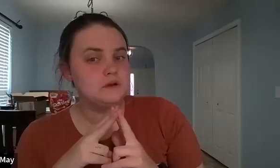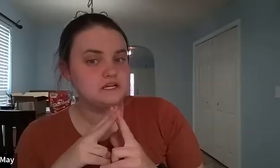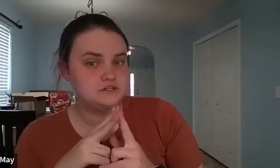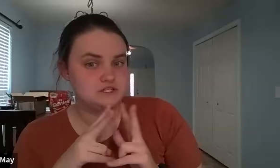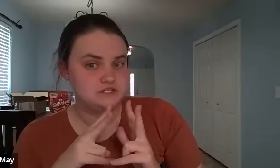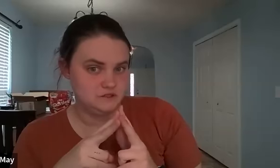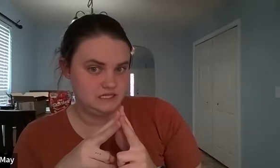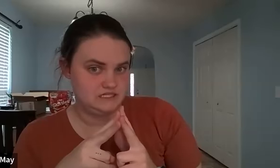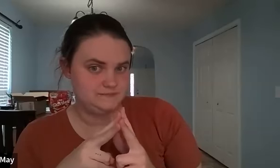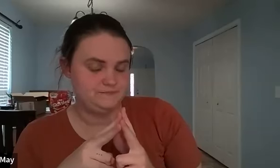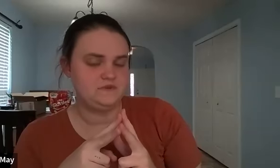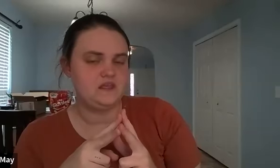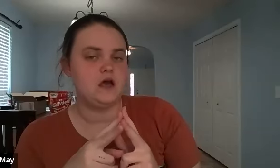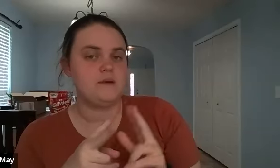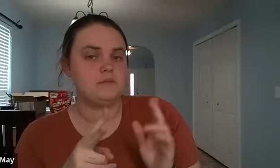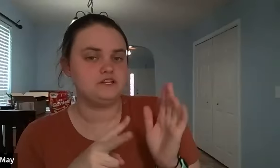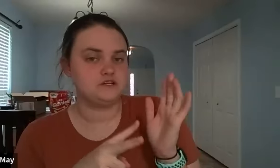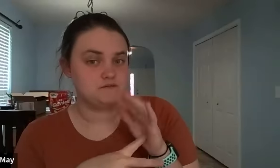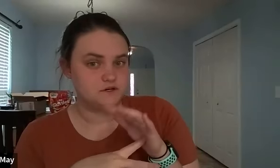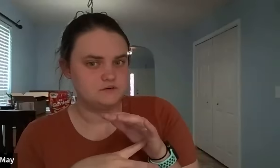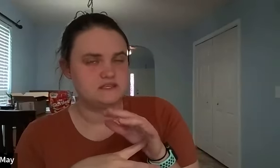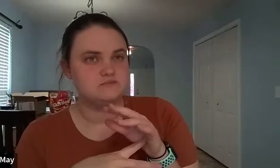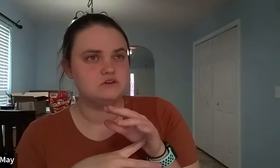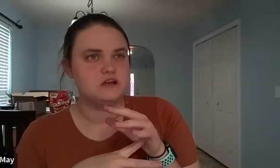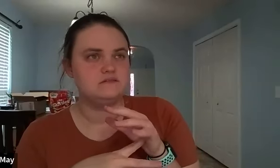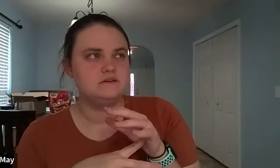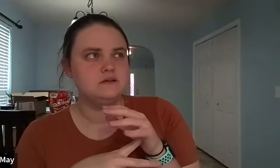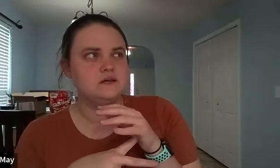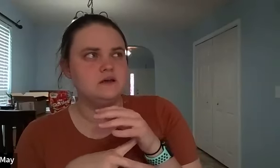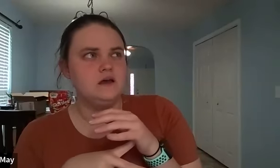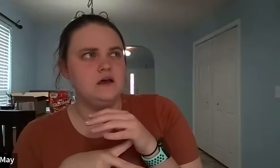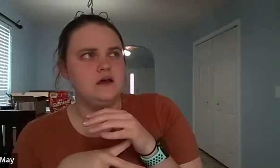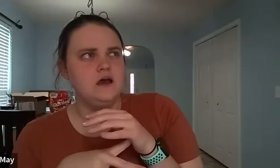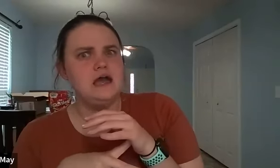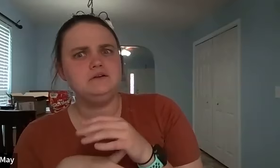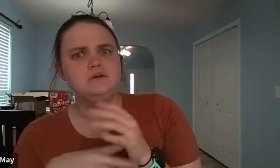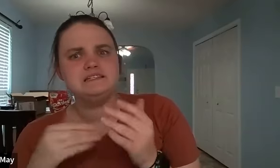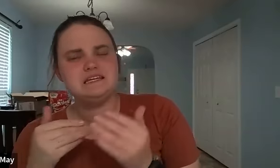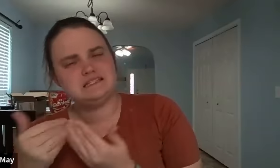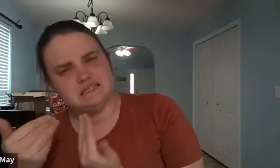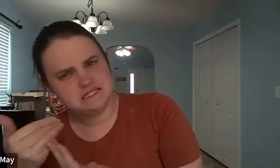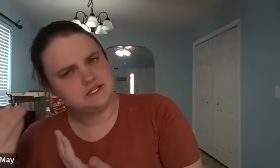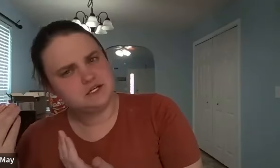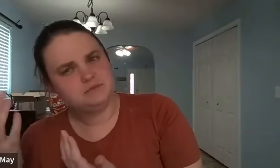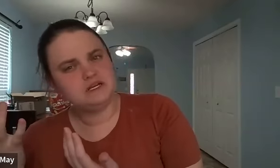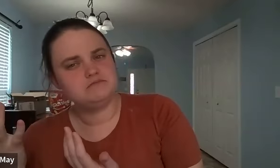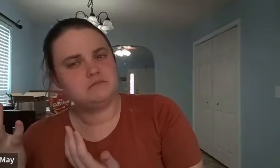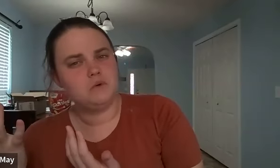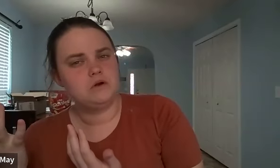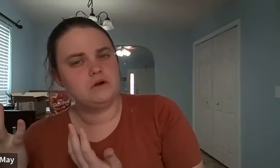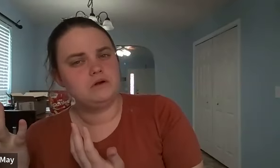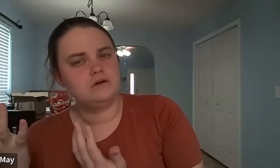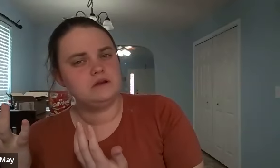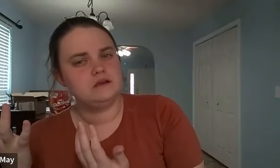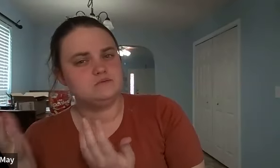ways you can do it. I'm going to show the first way that's more kind of, I don't always say it's easier, but it's more